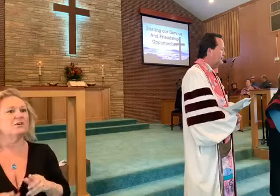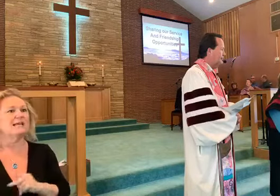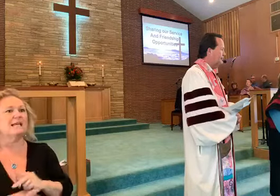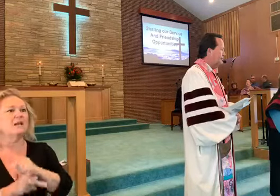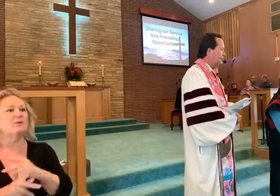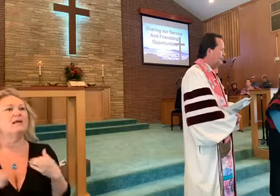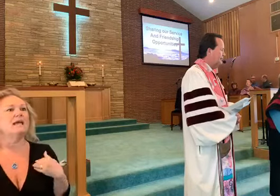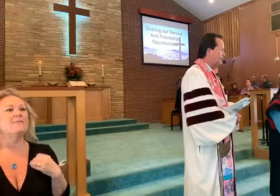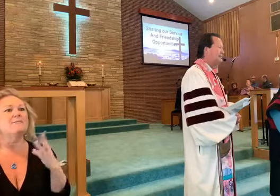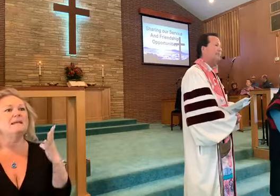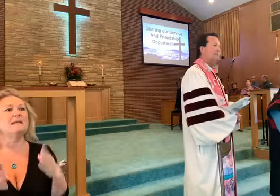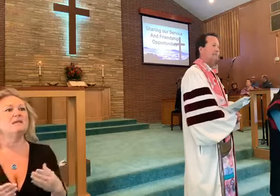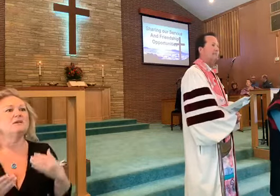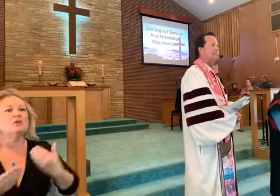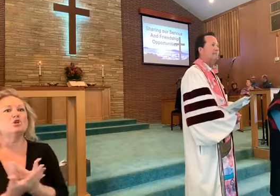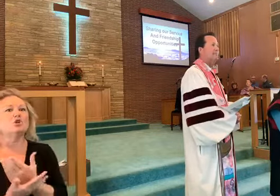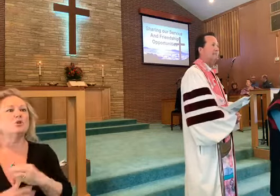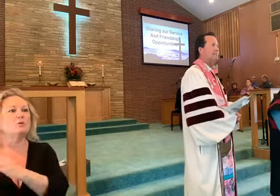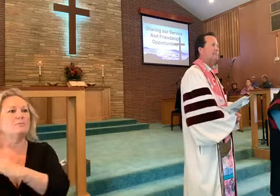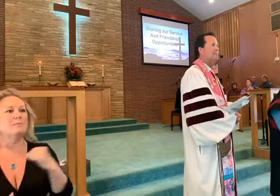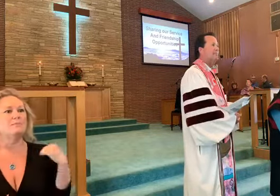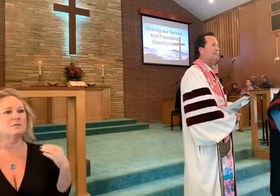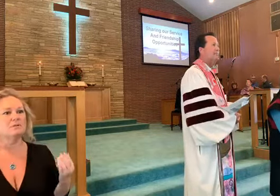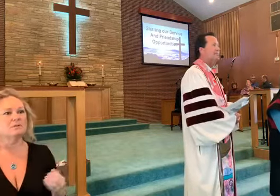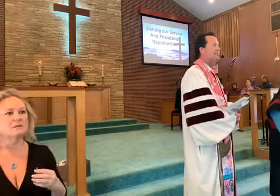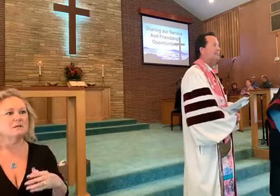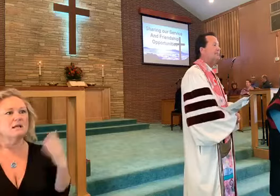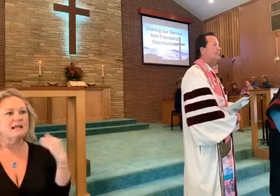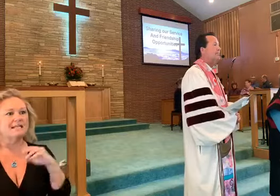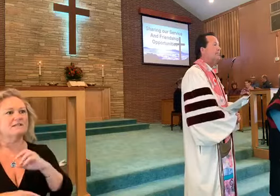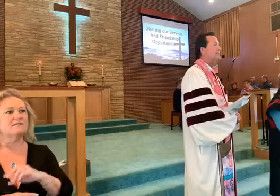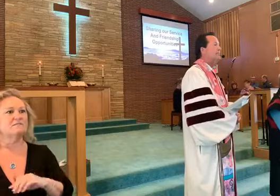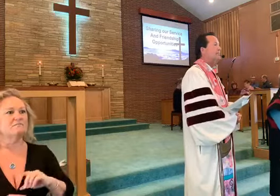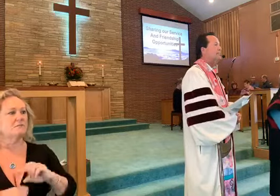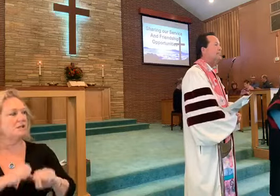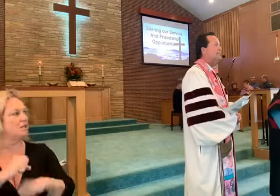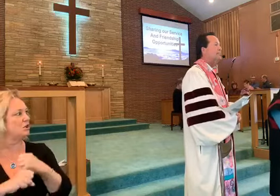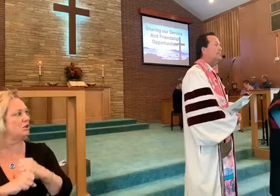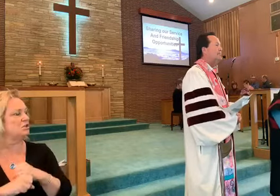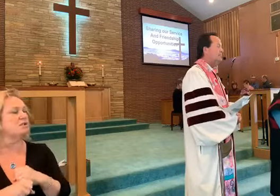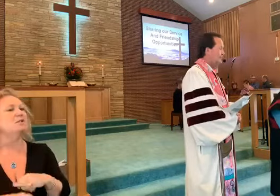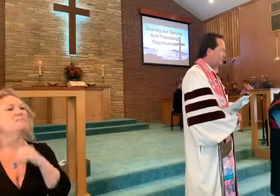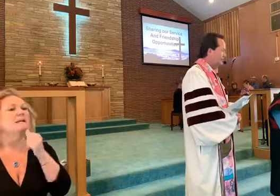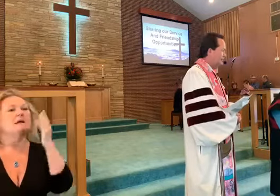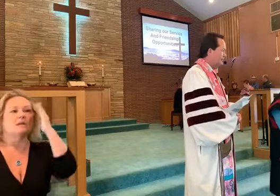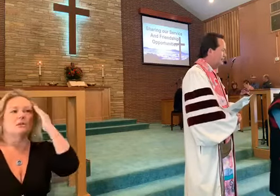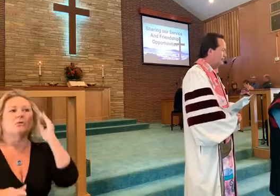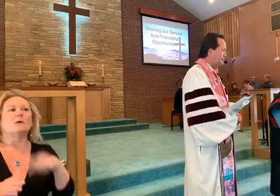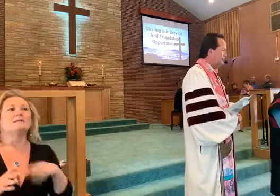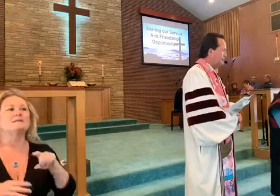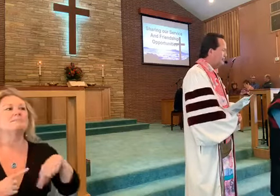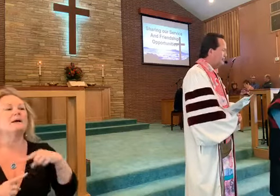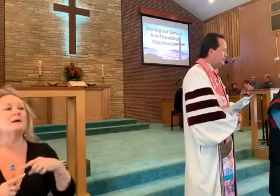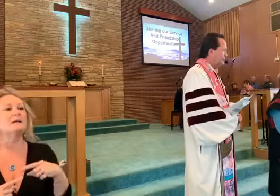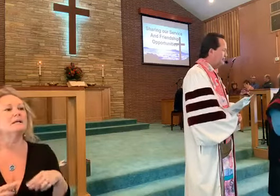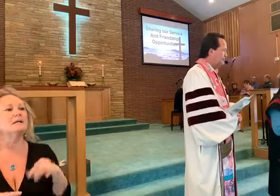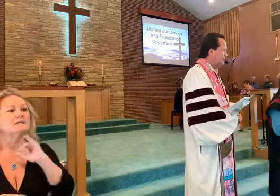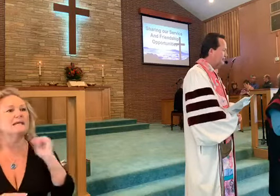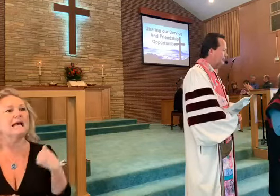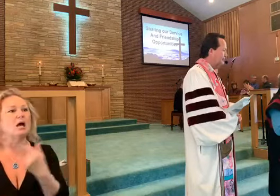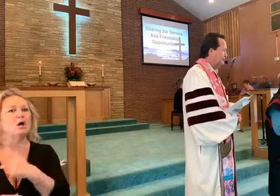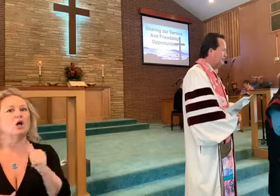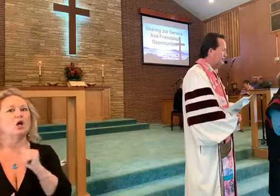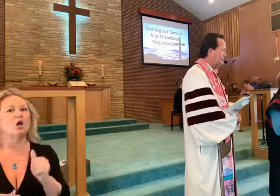have many new members in the past couple of years, and you may not know what sharing and caring is all about. It's our